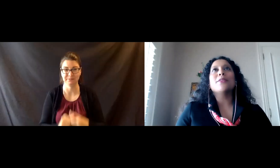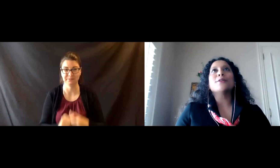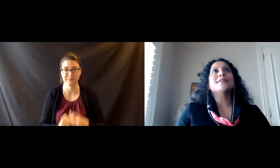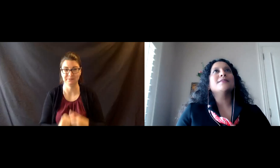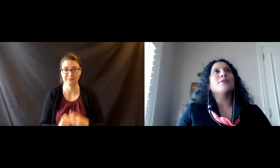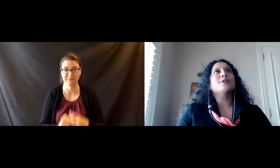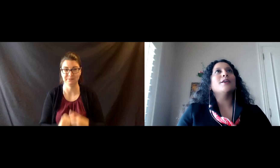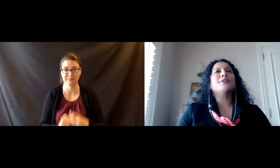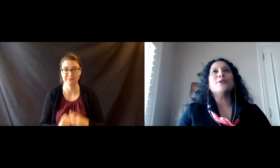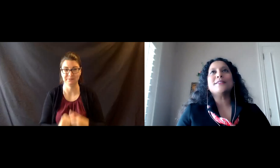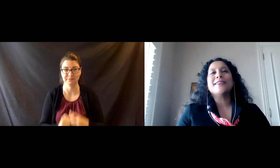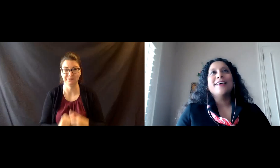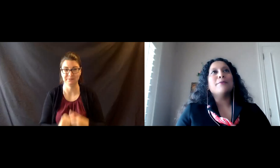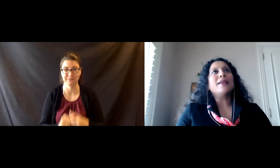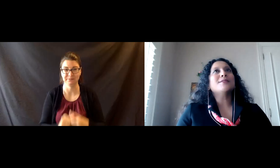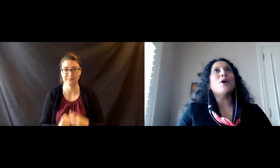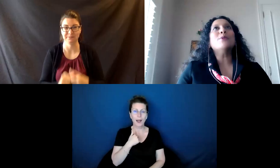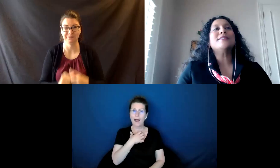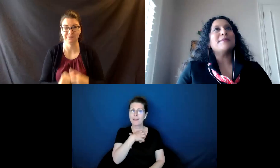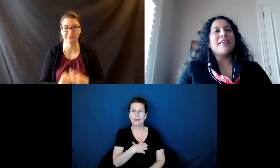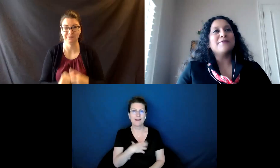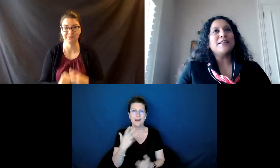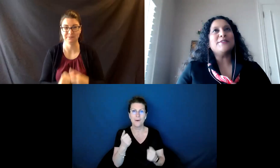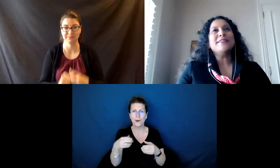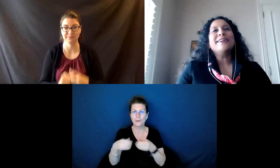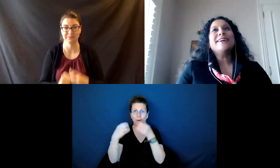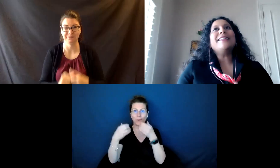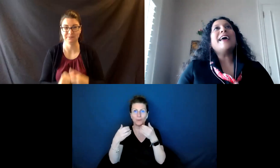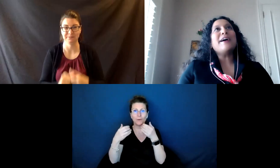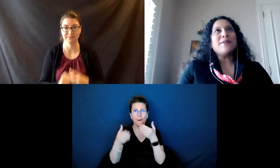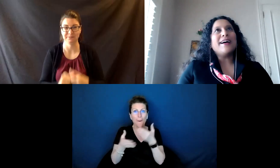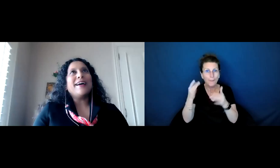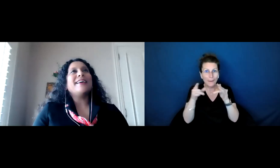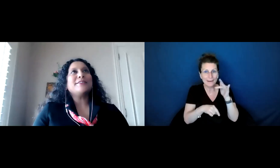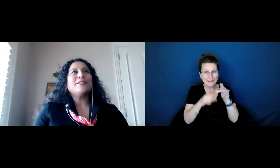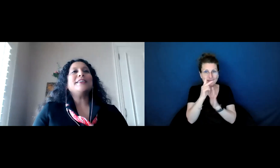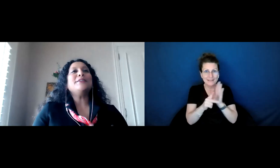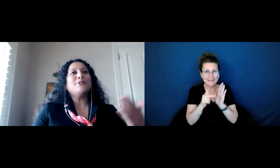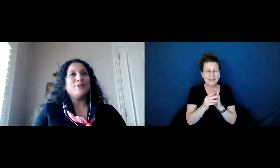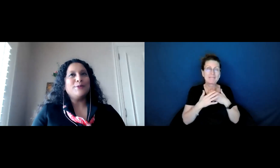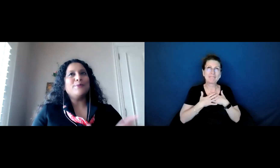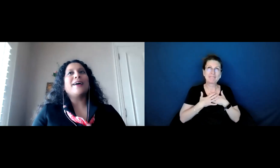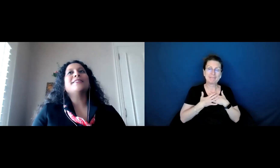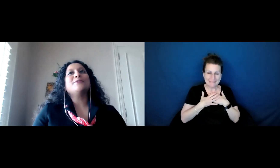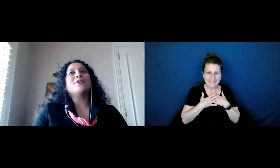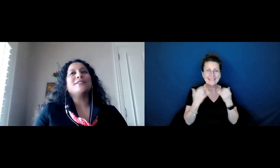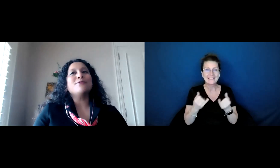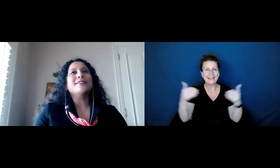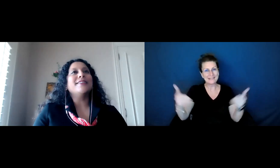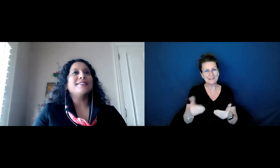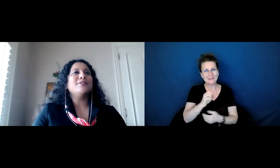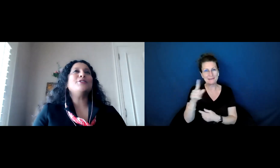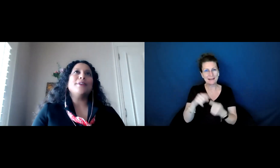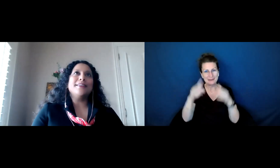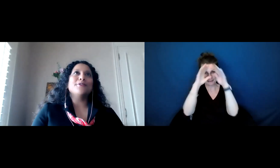Sorry if my thirst for a toast made us almost skip that video. Now I can actually introduce you back to President